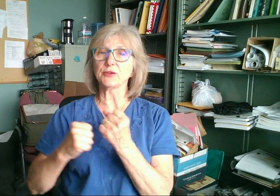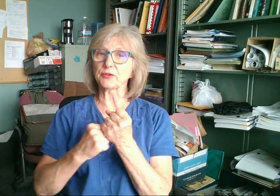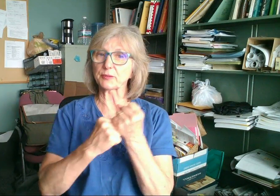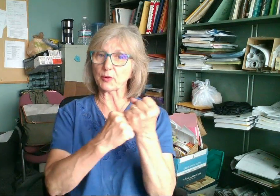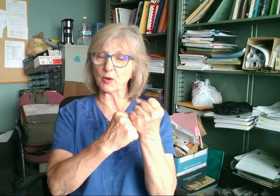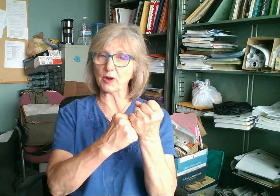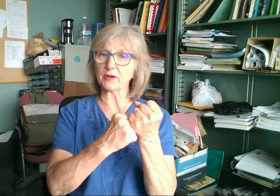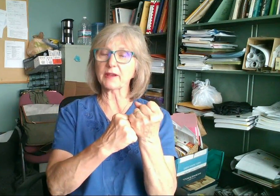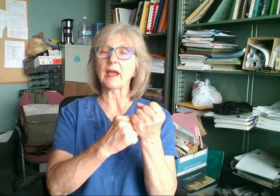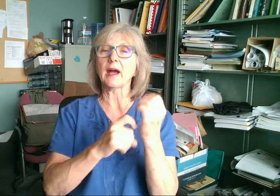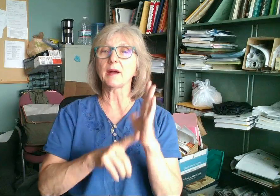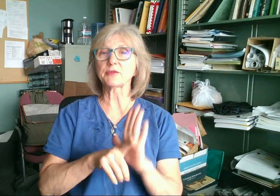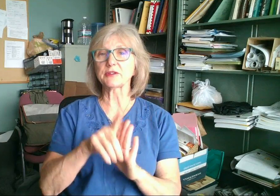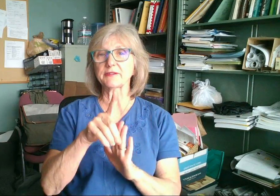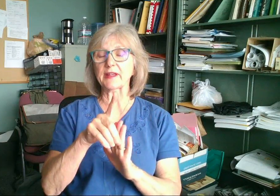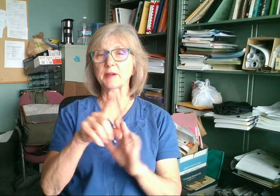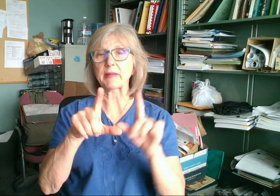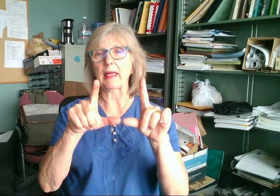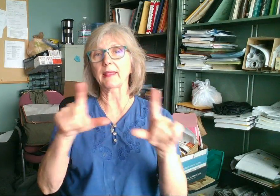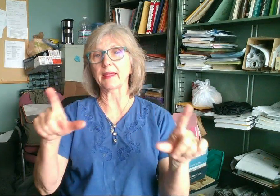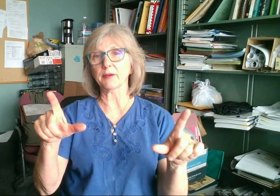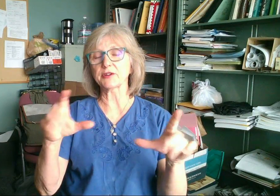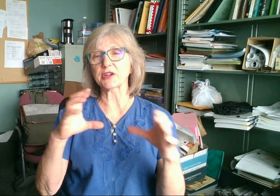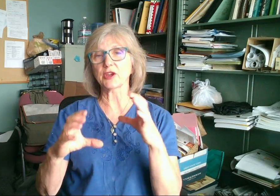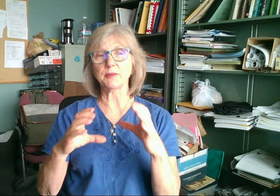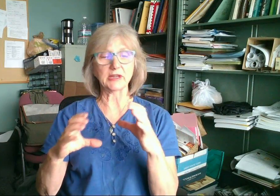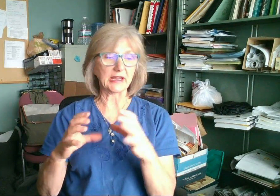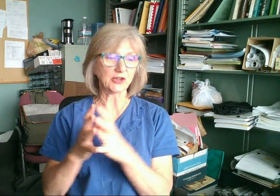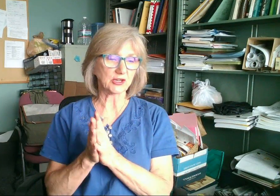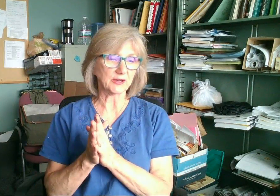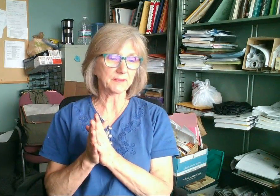to support, to develop language and communication.